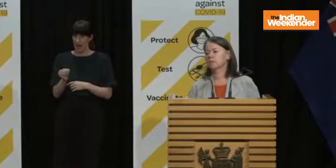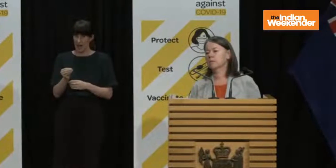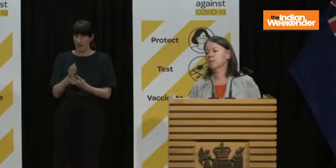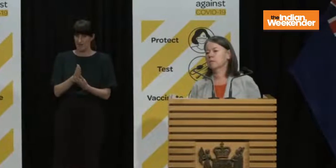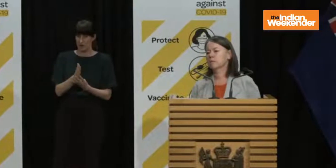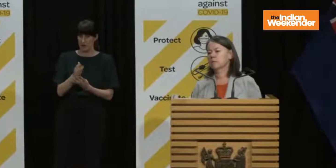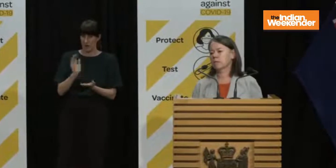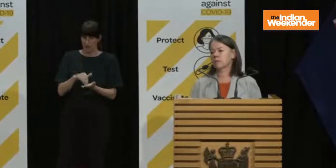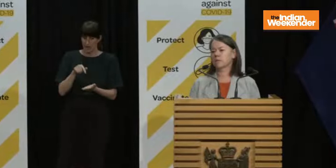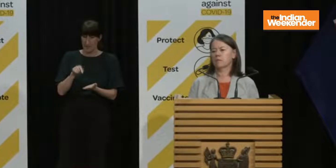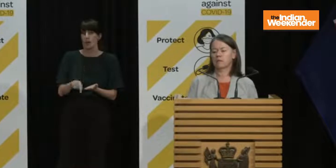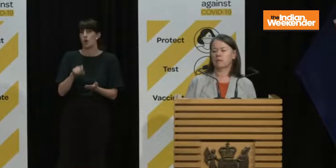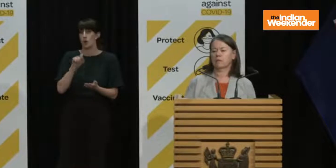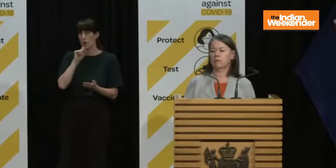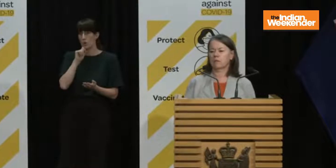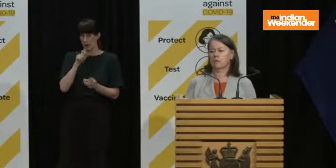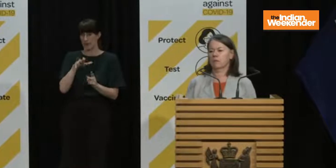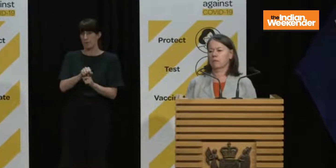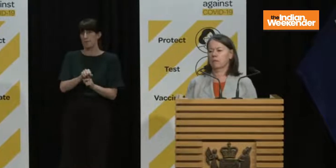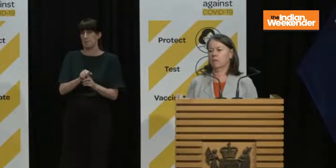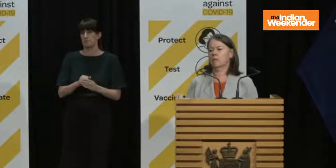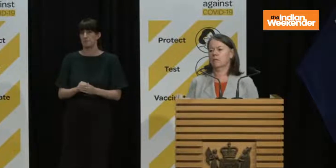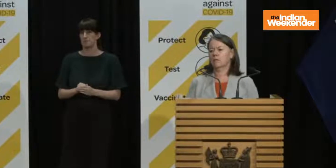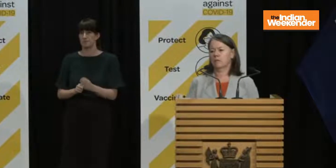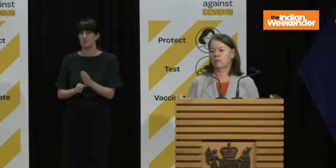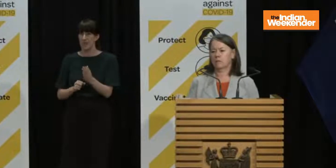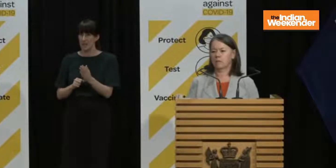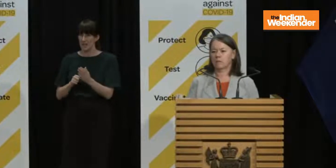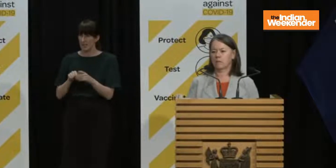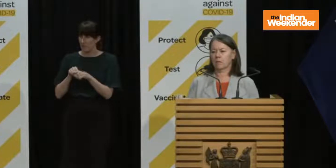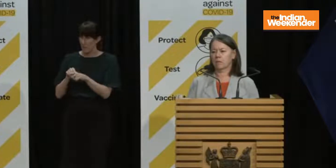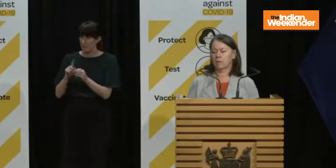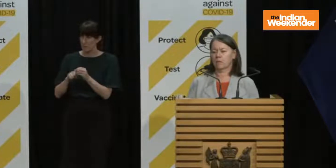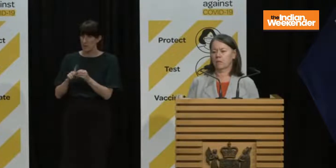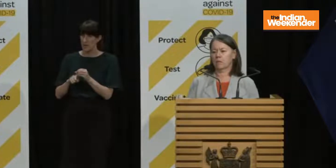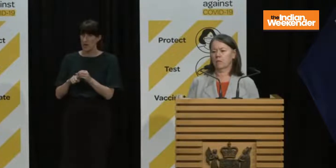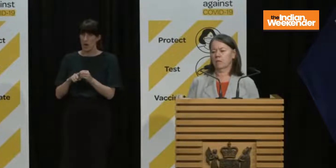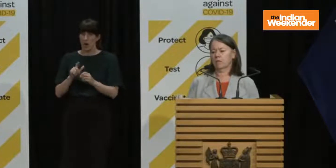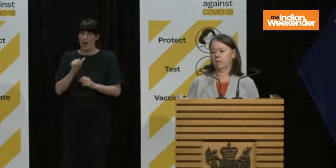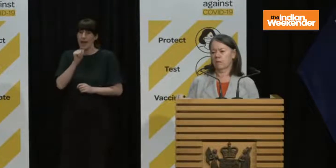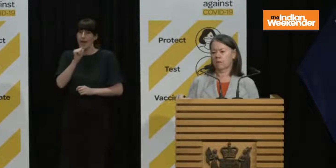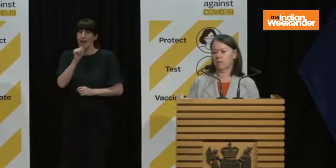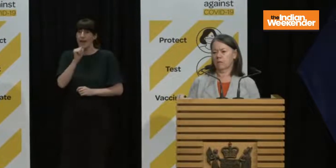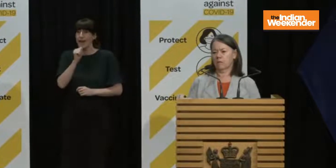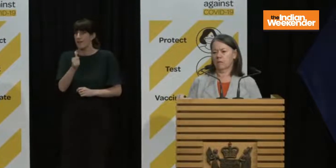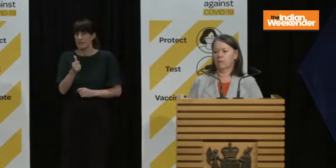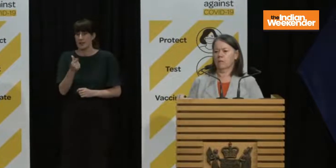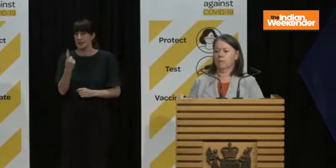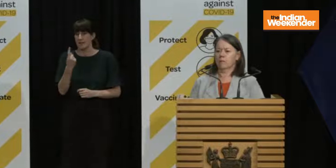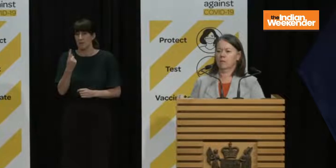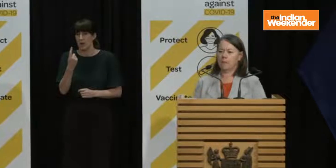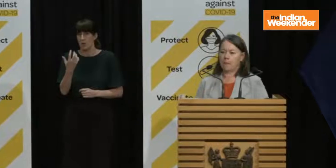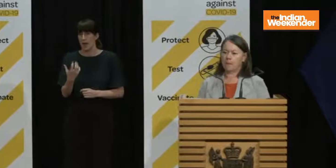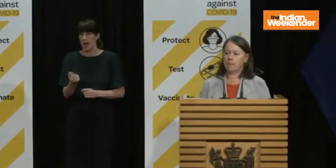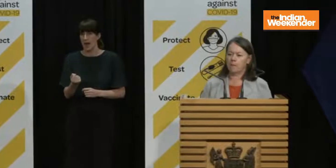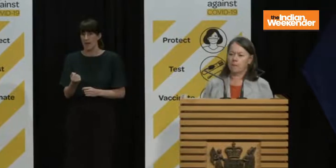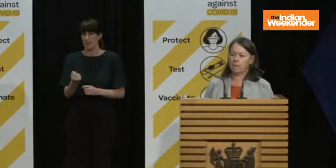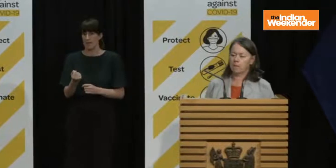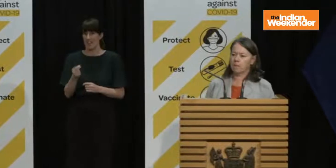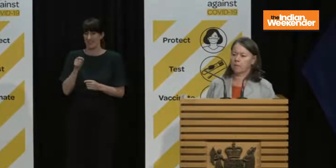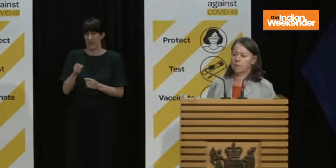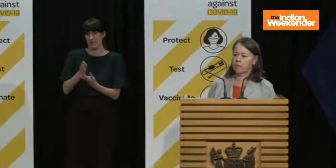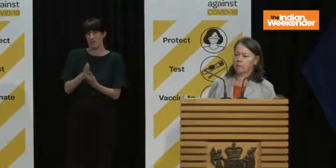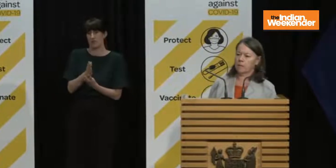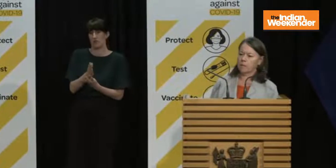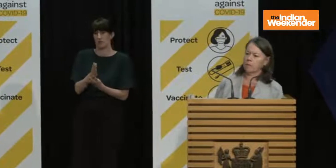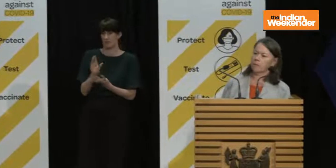Jason. Have you got contingency plans or any sort of plans in place for if the virus or somebody who's carrying the virus does come to New Zealand?